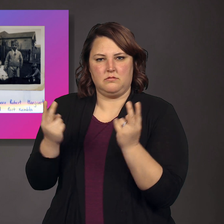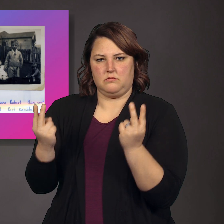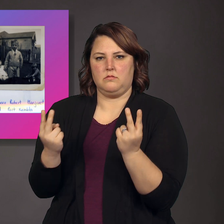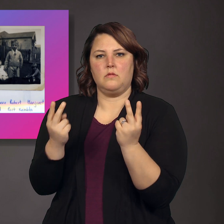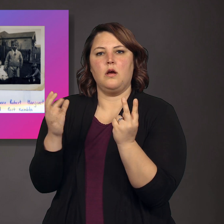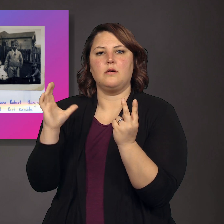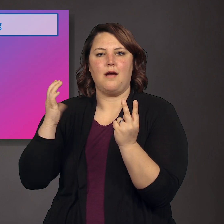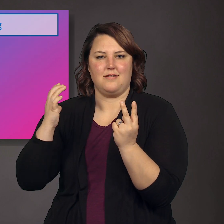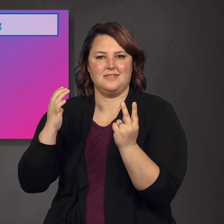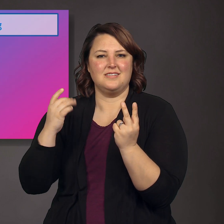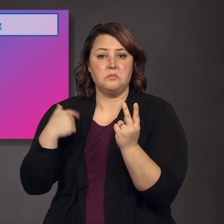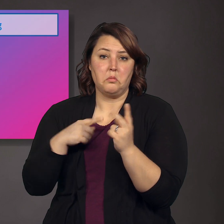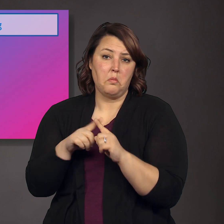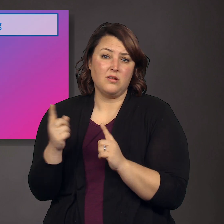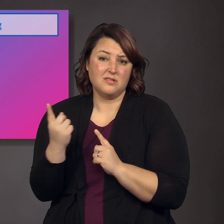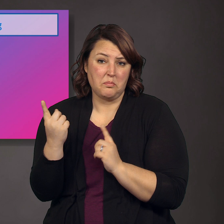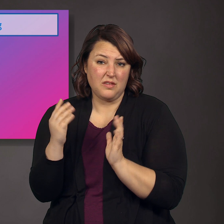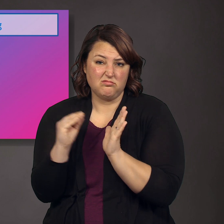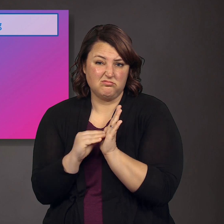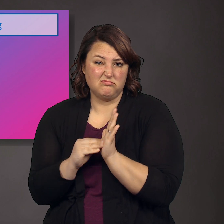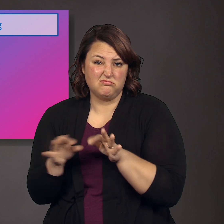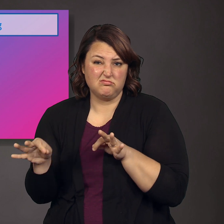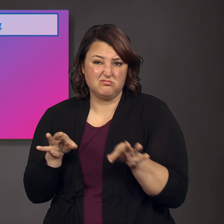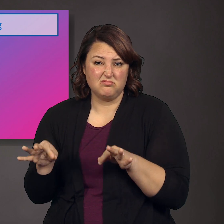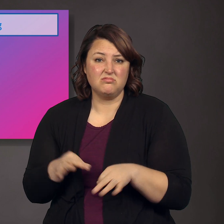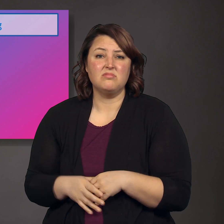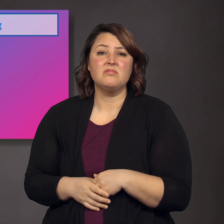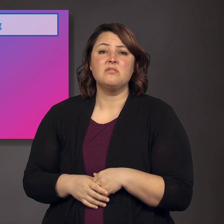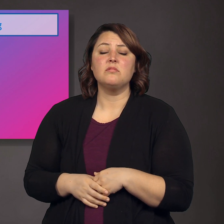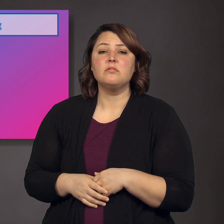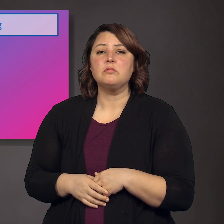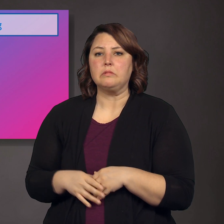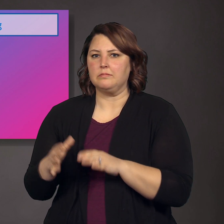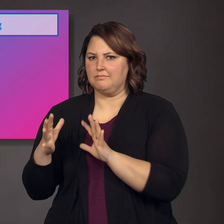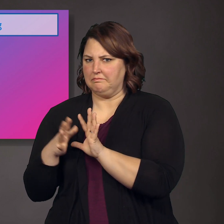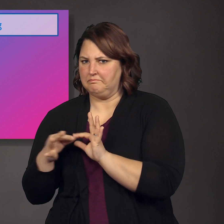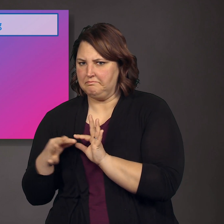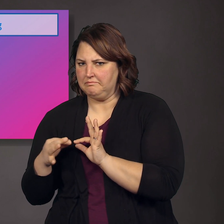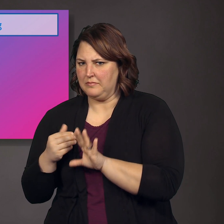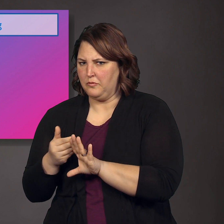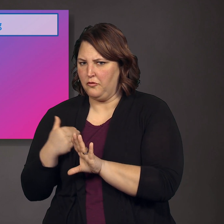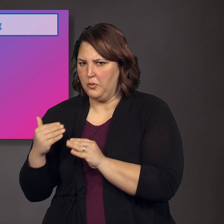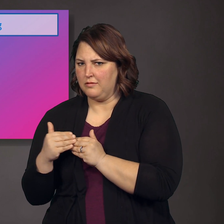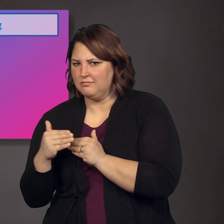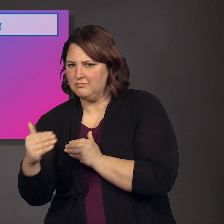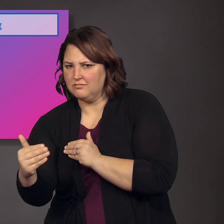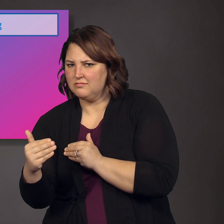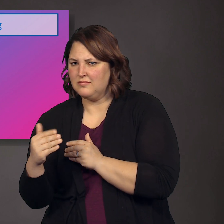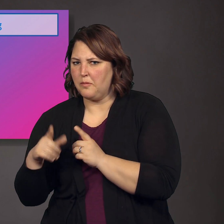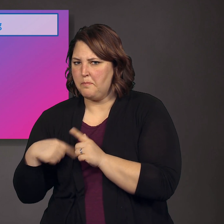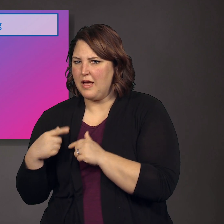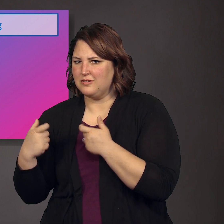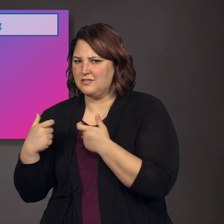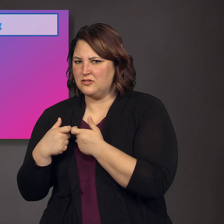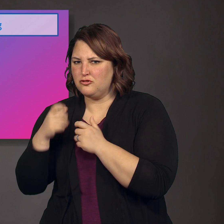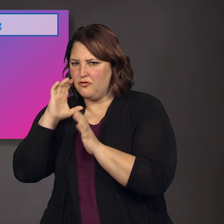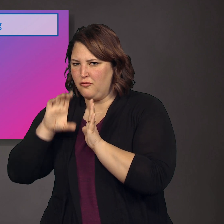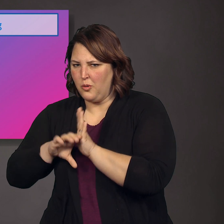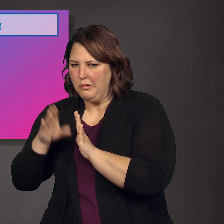there. And just as an aside, before we go on about digital photos, I just want to caution you a little bit about